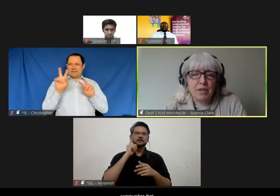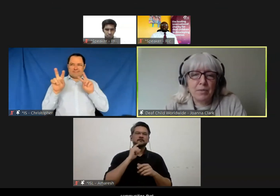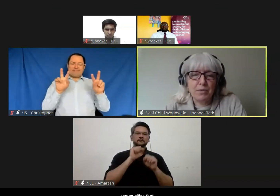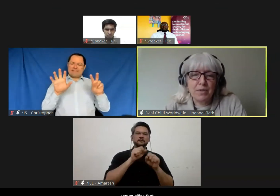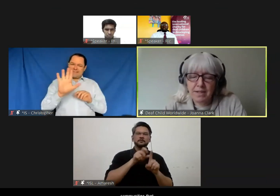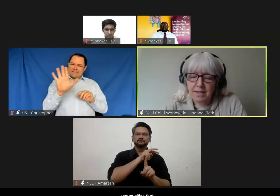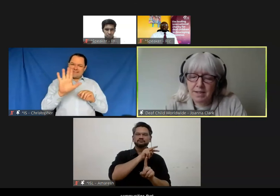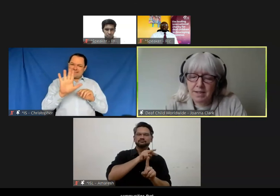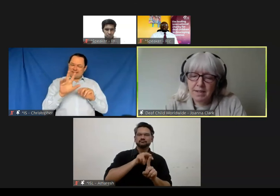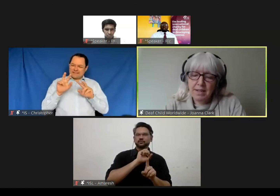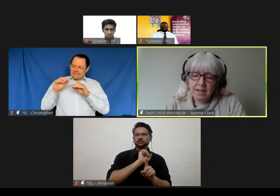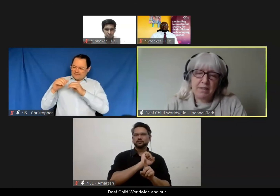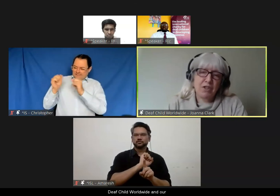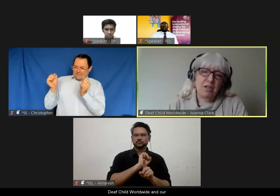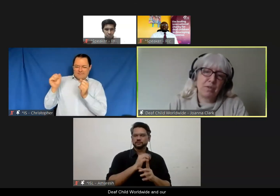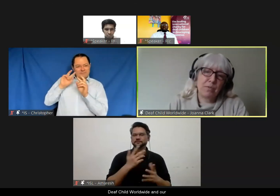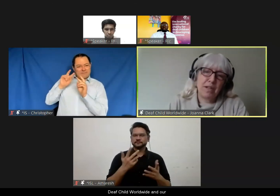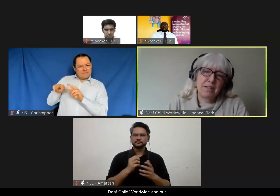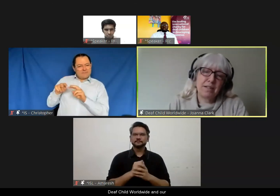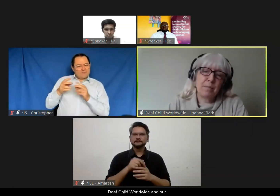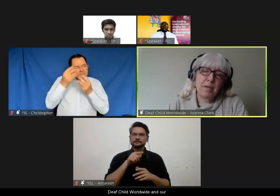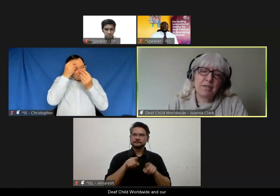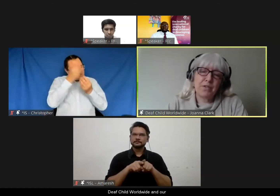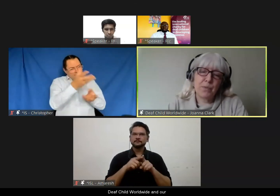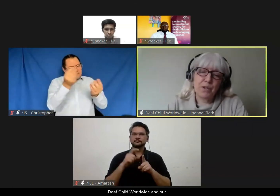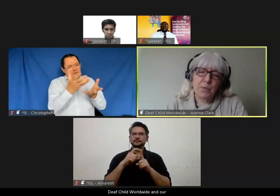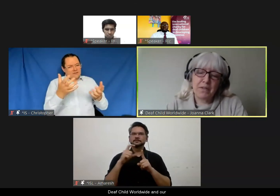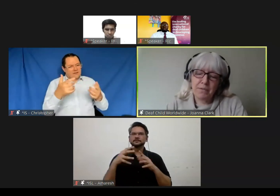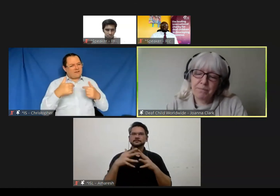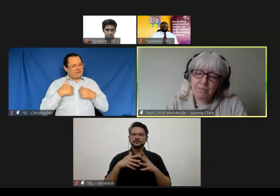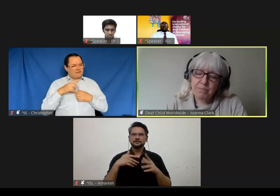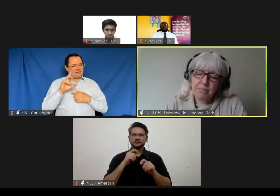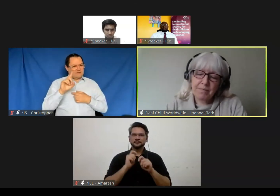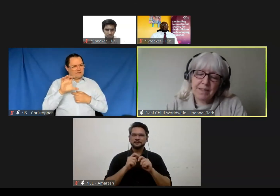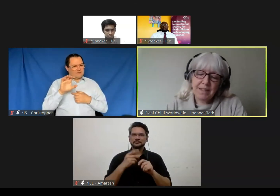some of the communities that Deaf Child Worldwide and our partners work with.